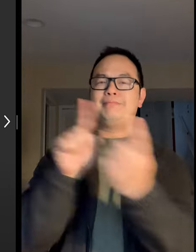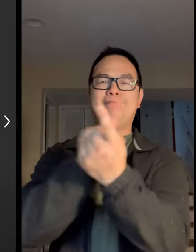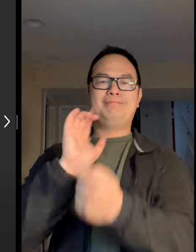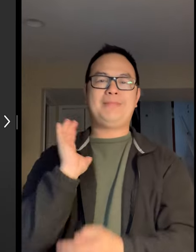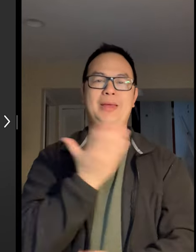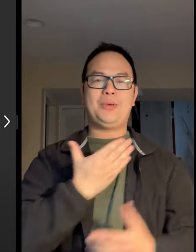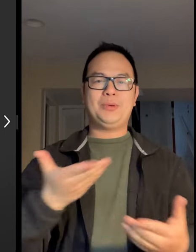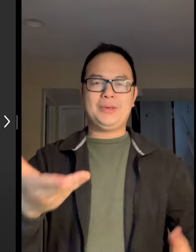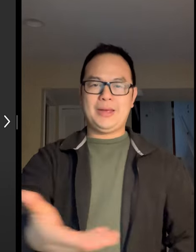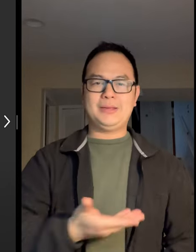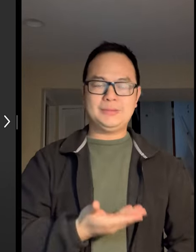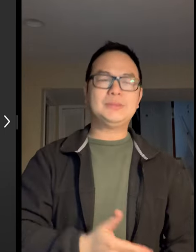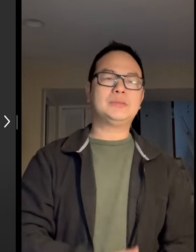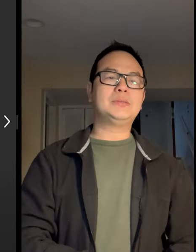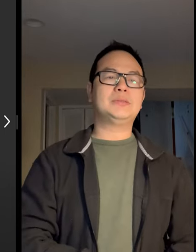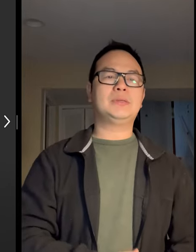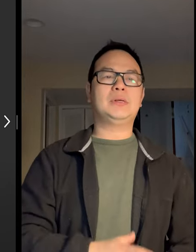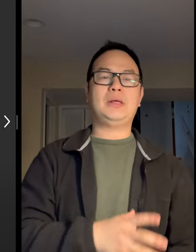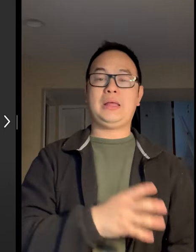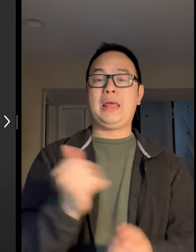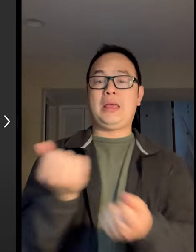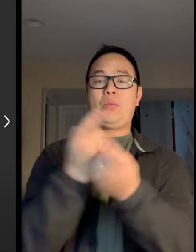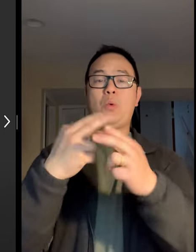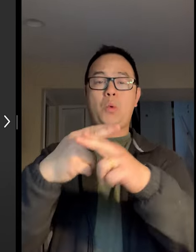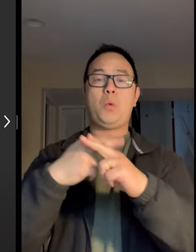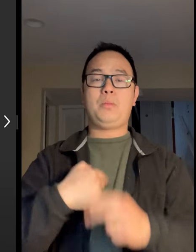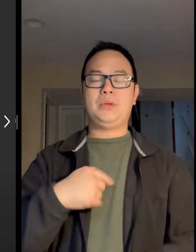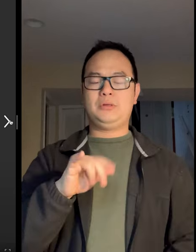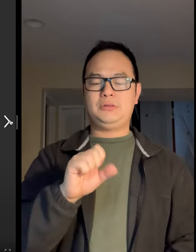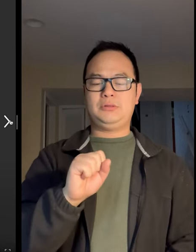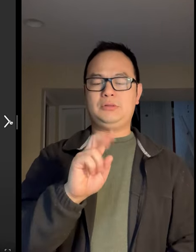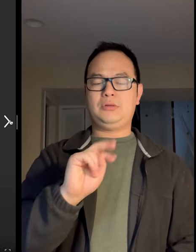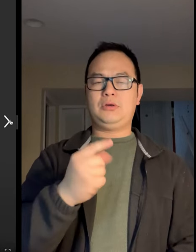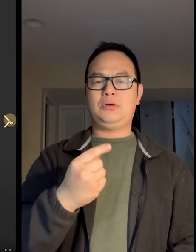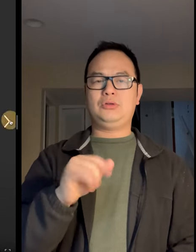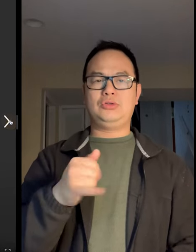But our normal days like these are changing because of COVID-19.